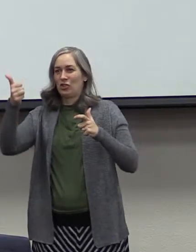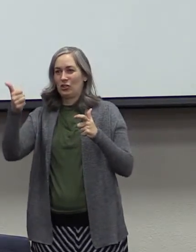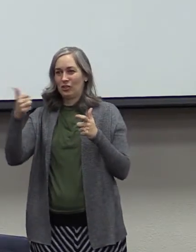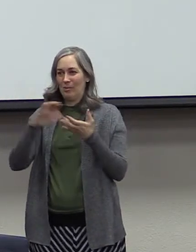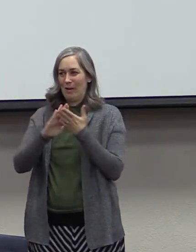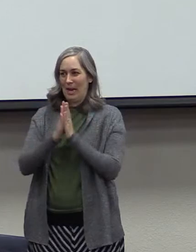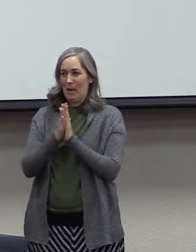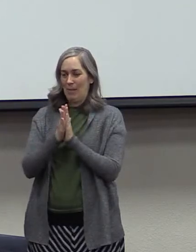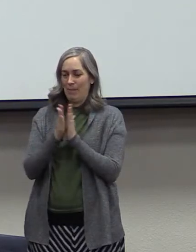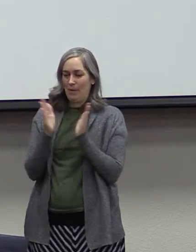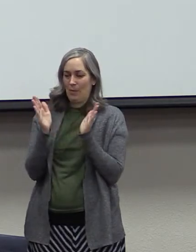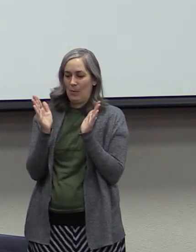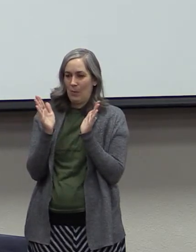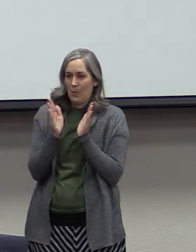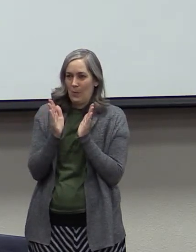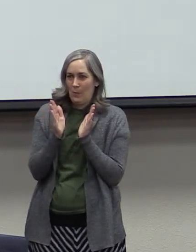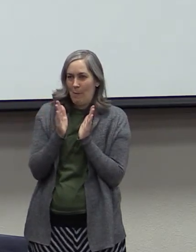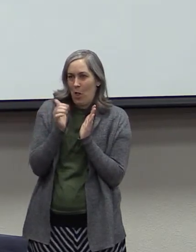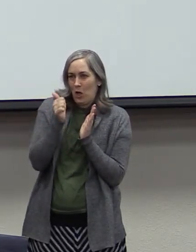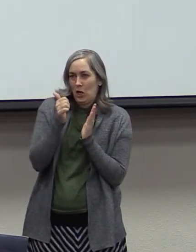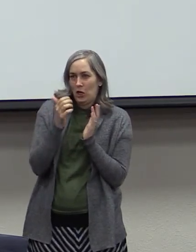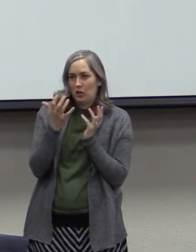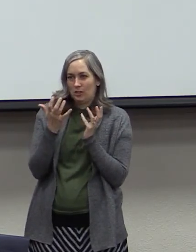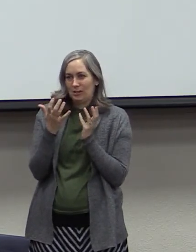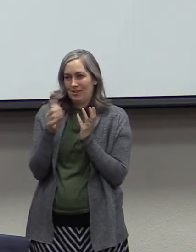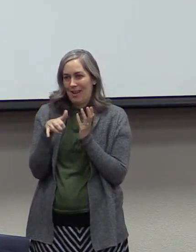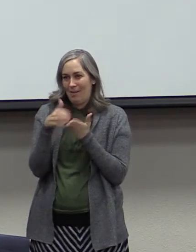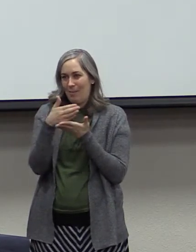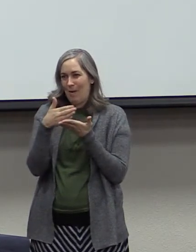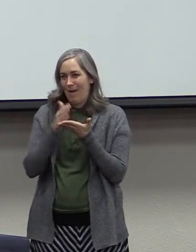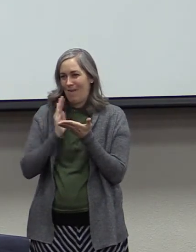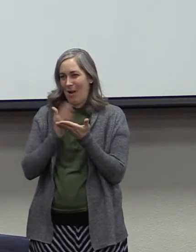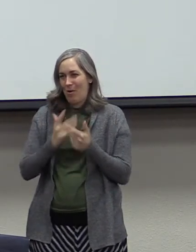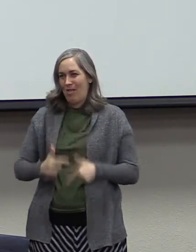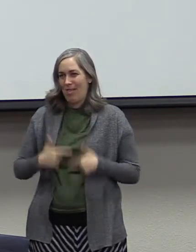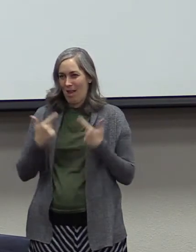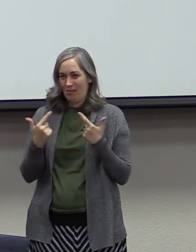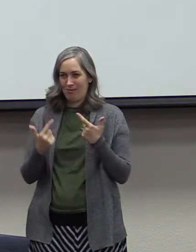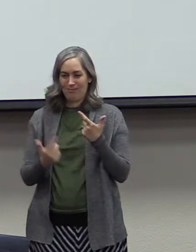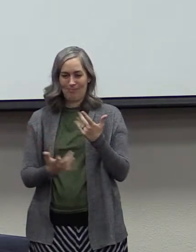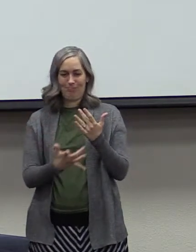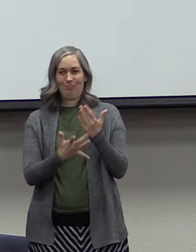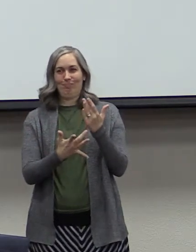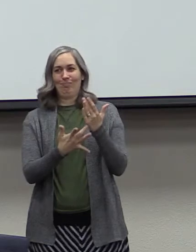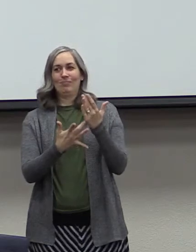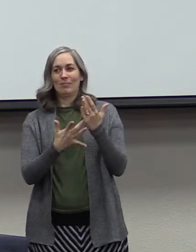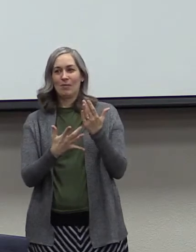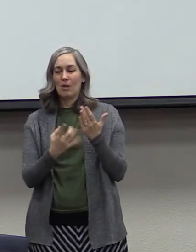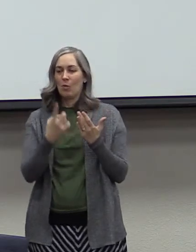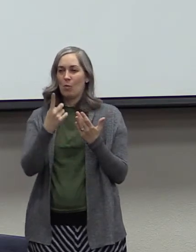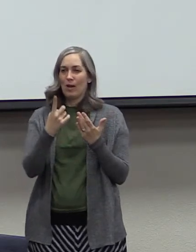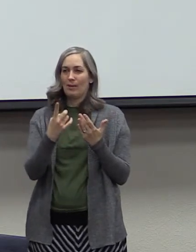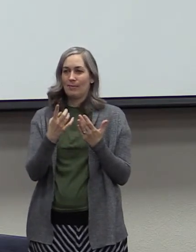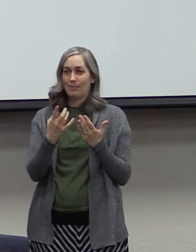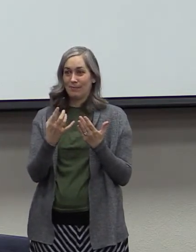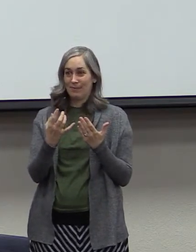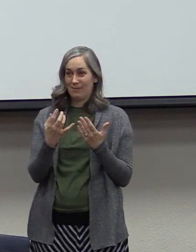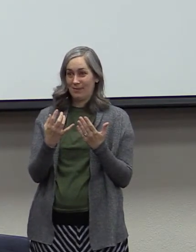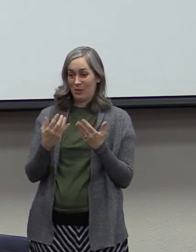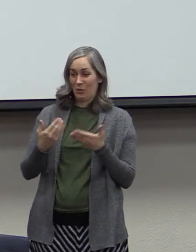become smaller, but definitely a part of our lives. One of those modern